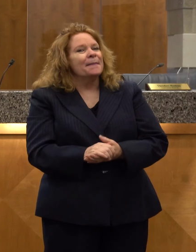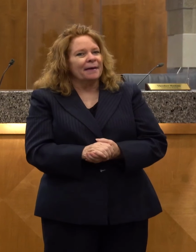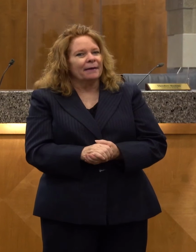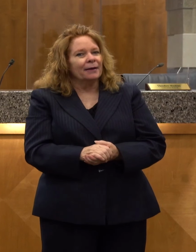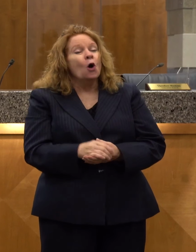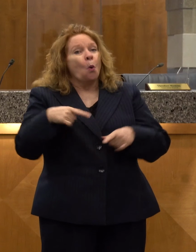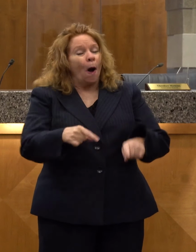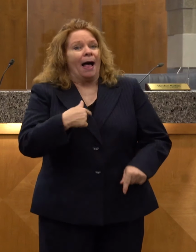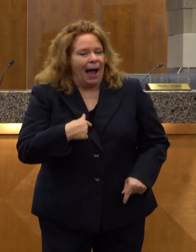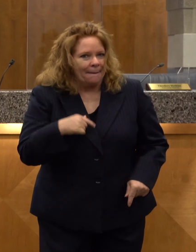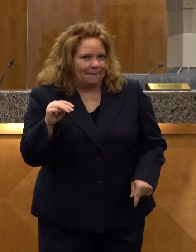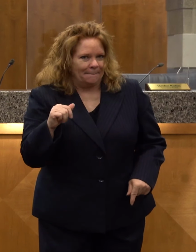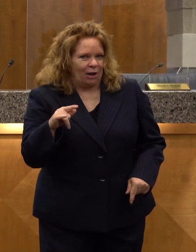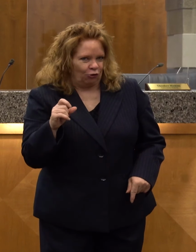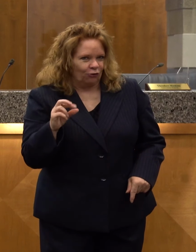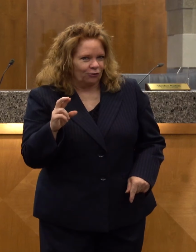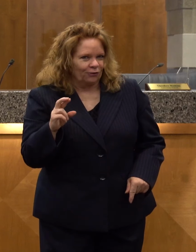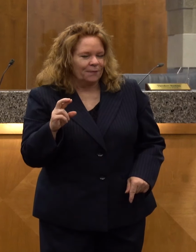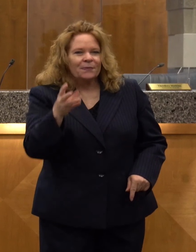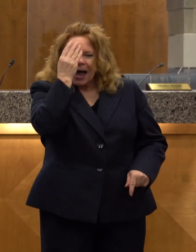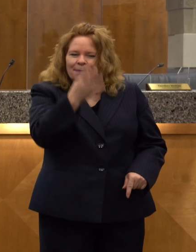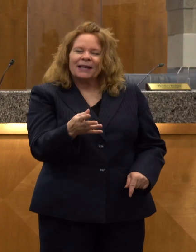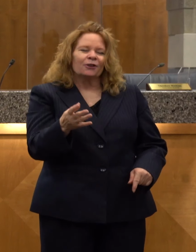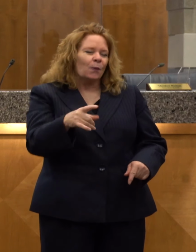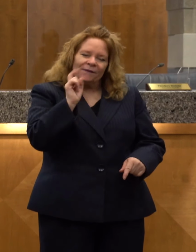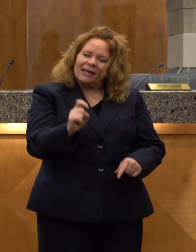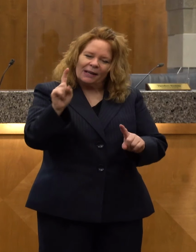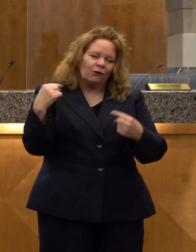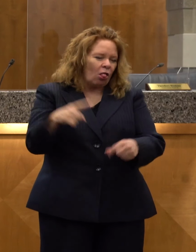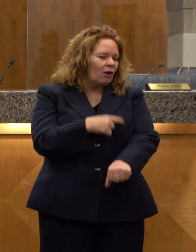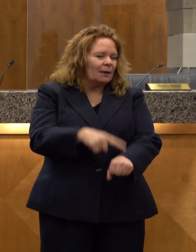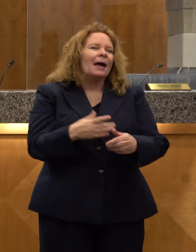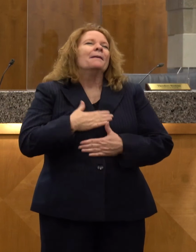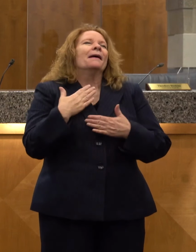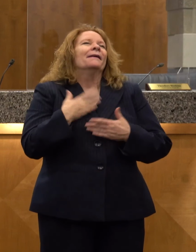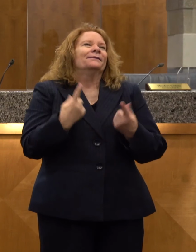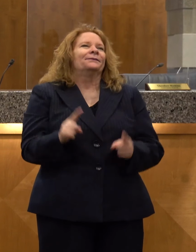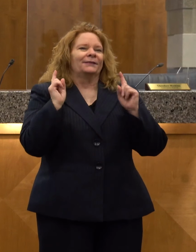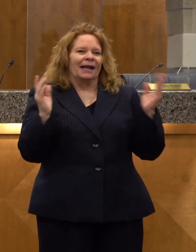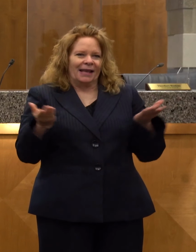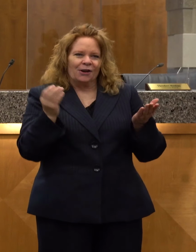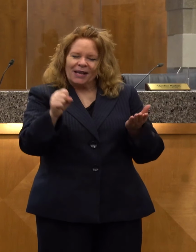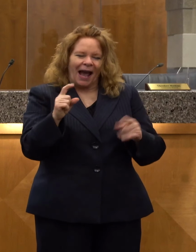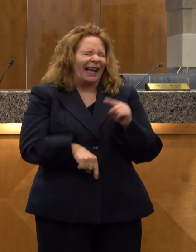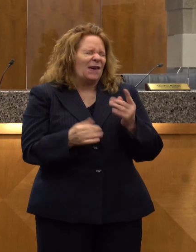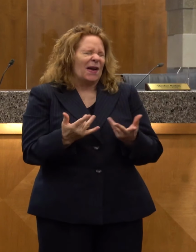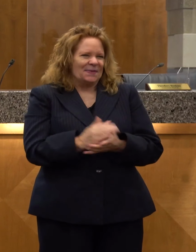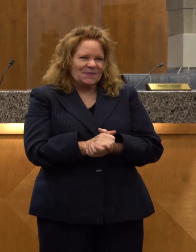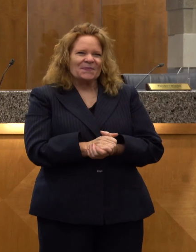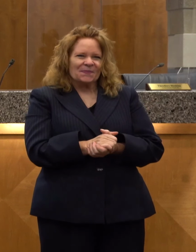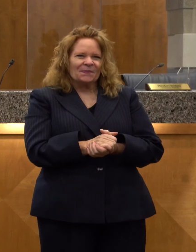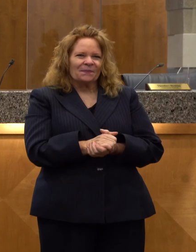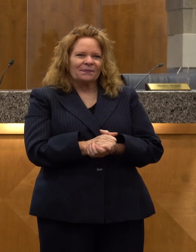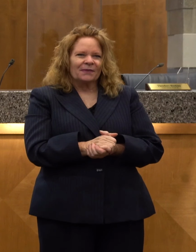my watch. So I'm just saying that this has been long coming. I'm so glad about the whole thing. I can't wait. The